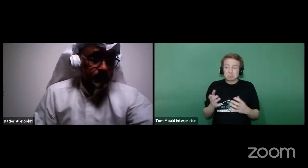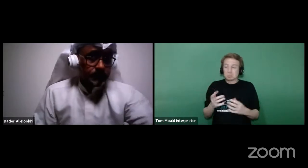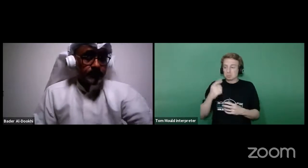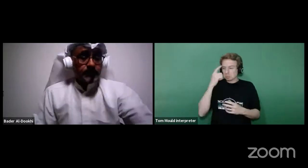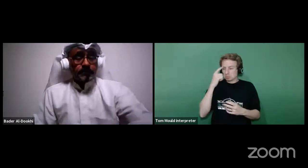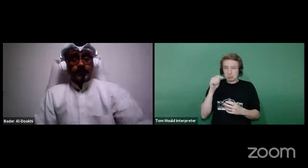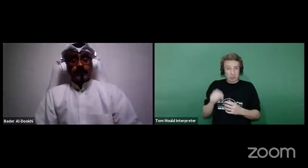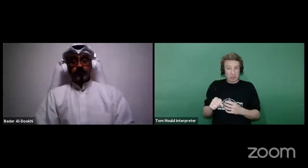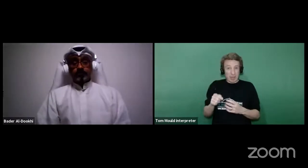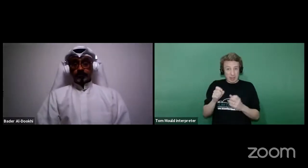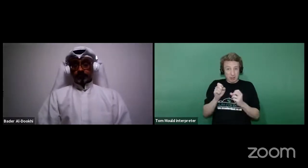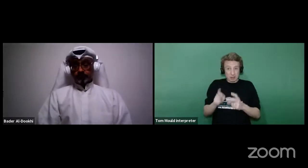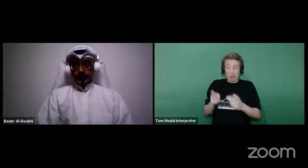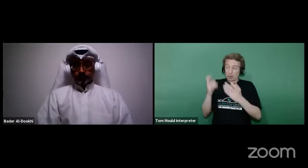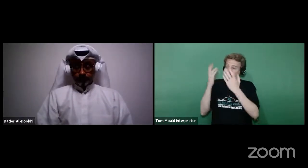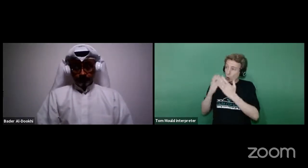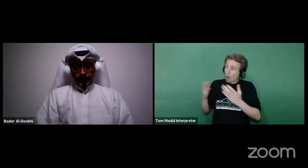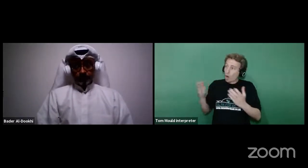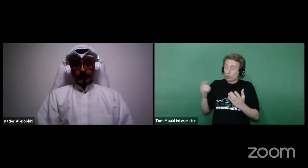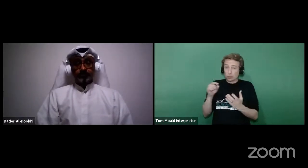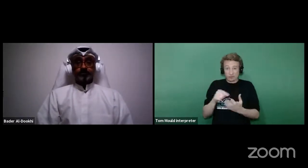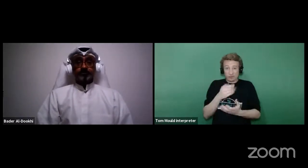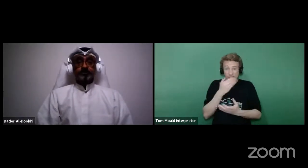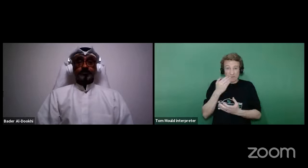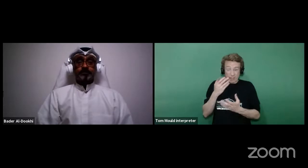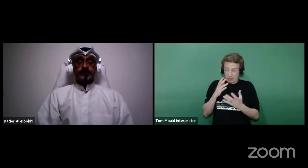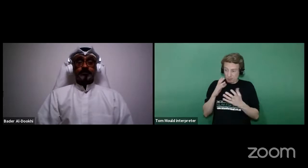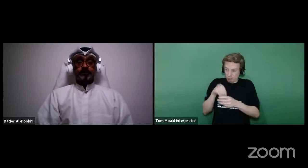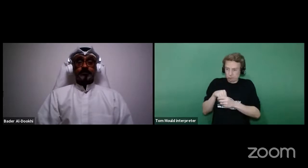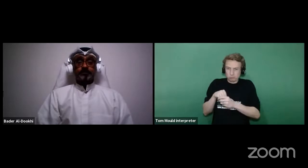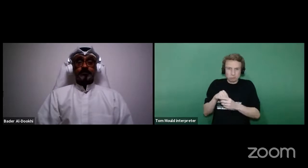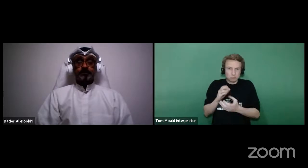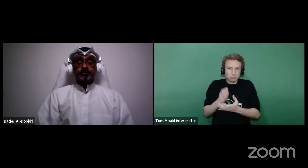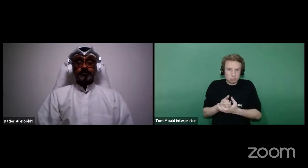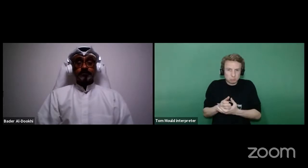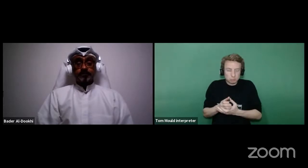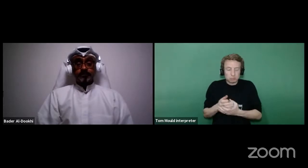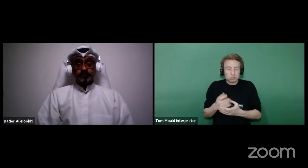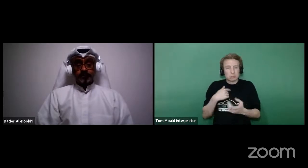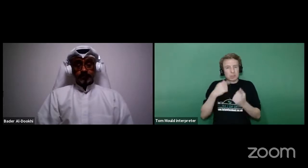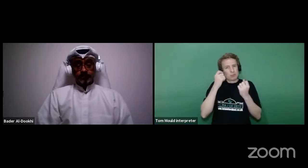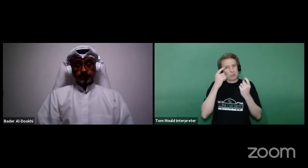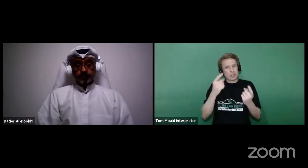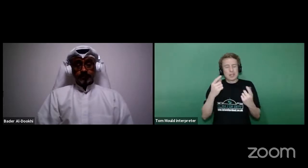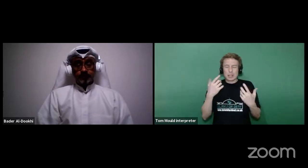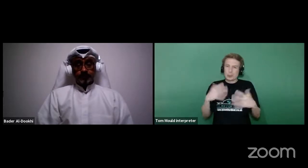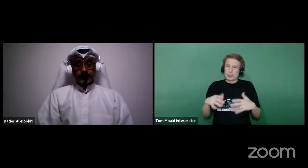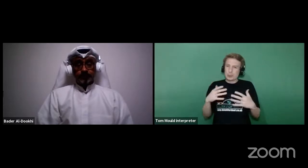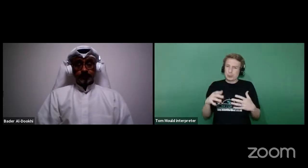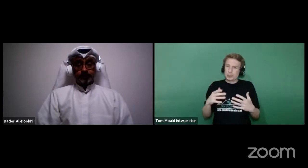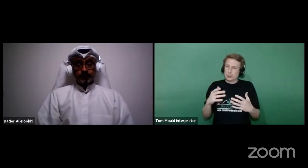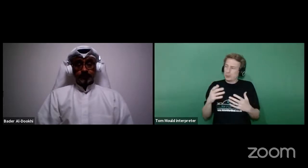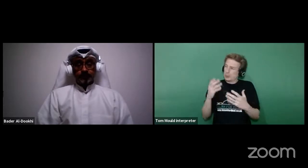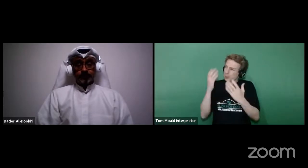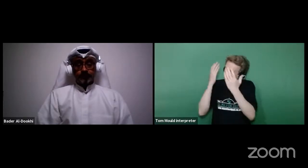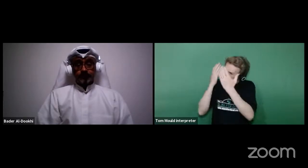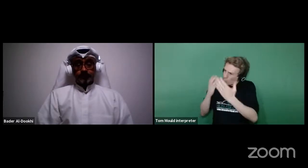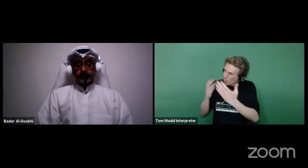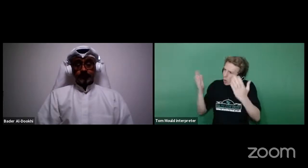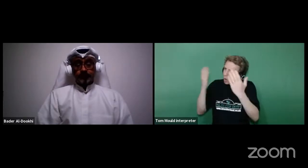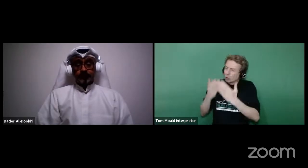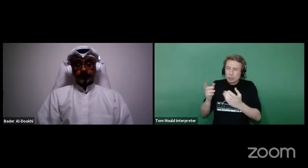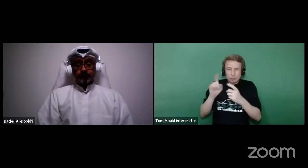it, we'll come to realize that it's from the most prolific types of worship that